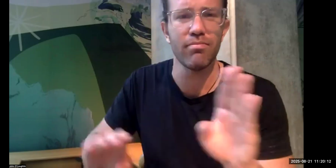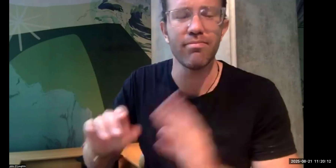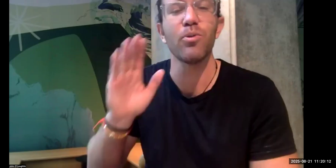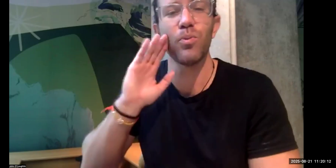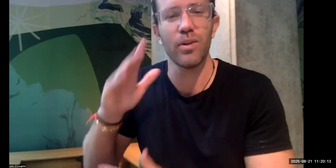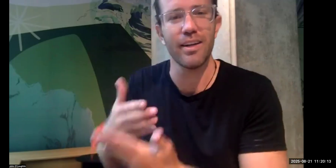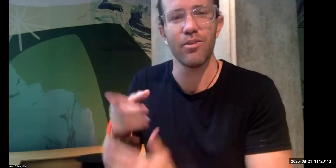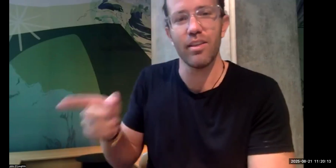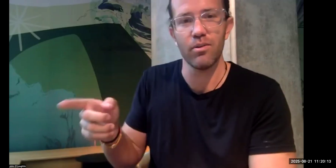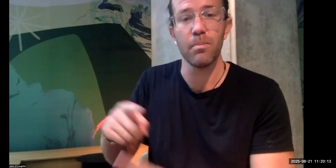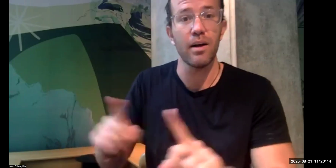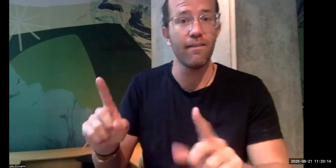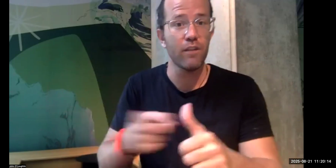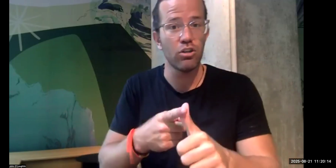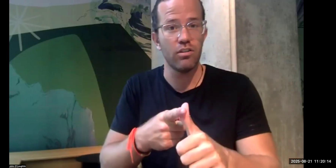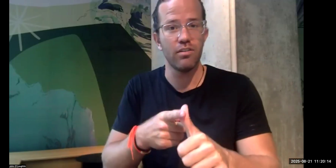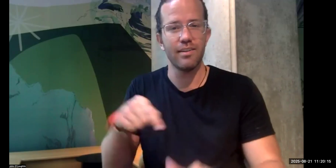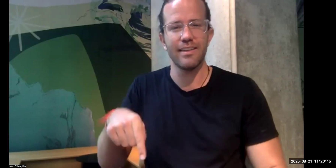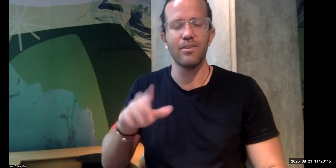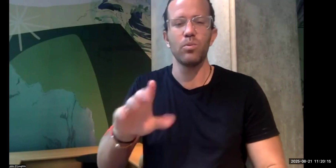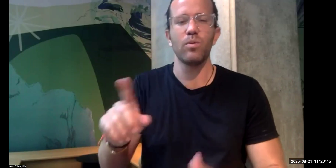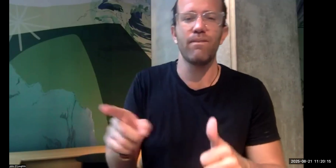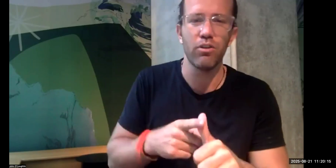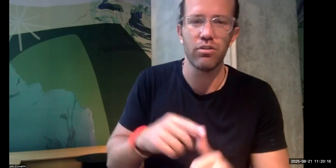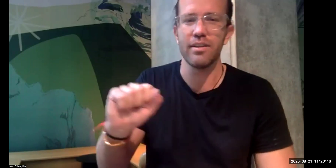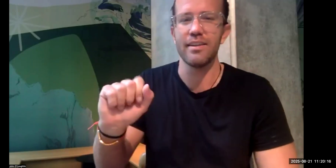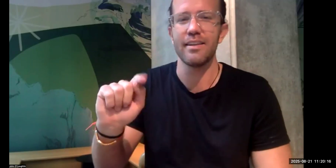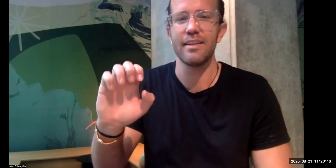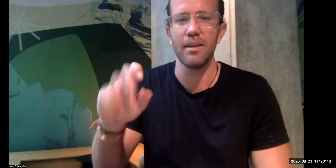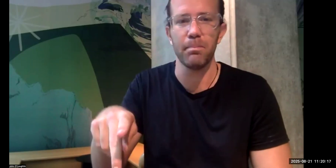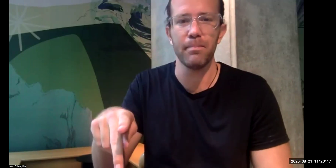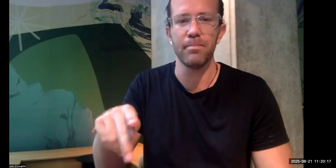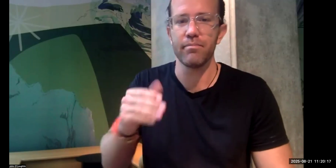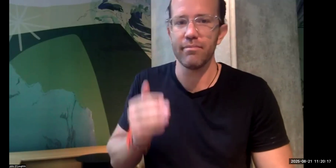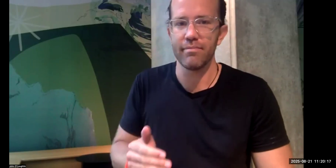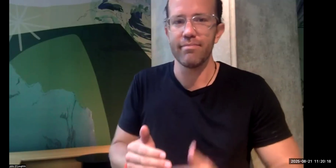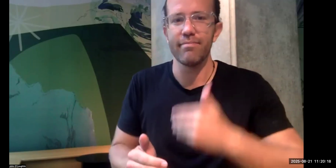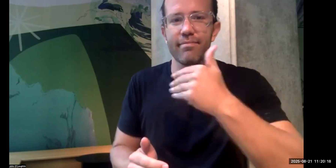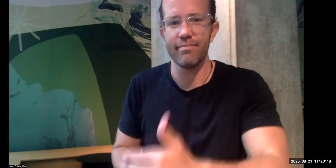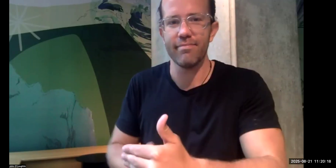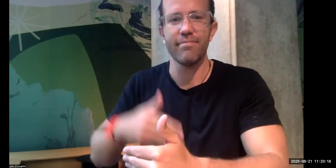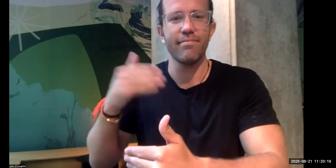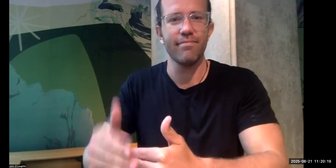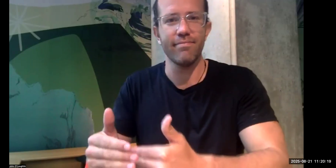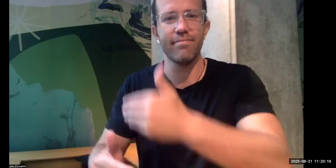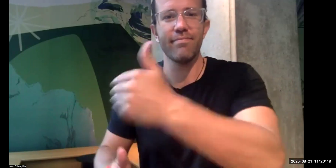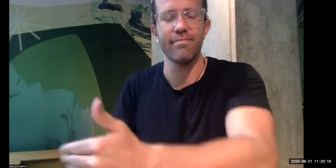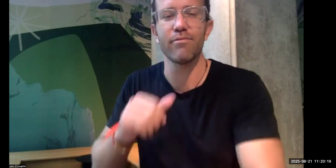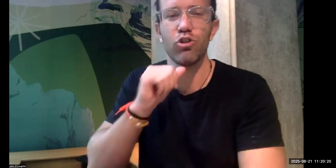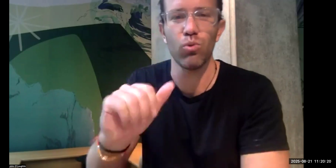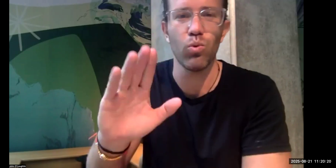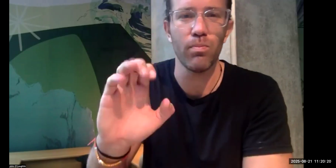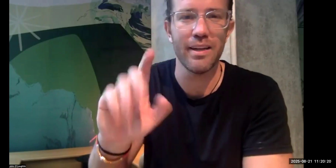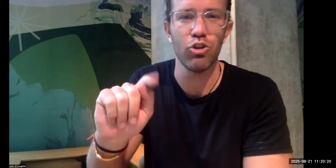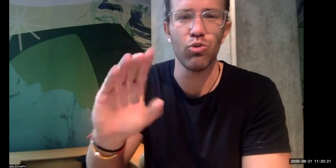because you might not be the fastest finger speller, but don't worry, we're going to get there. This is the